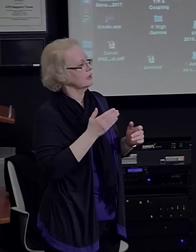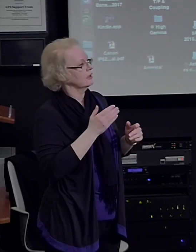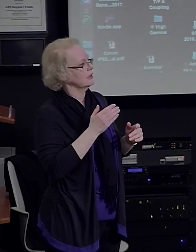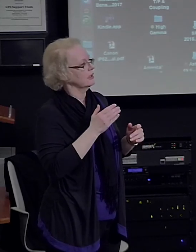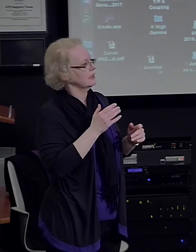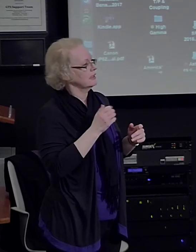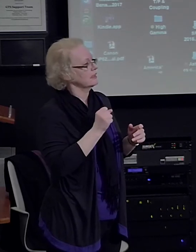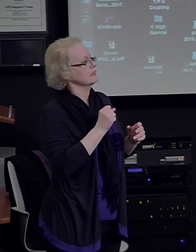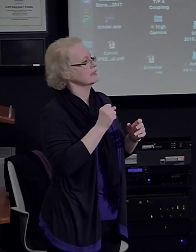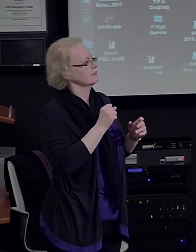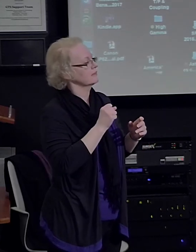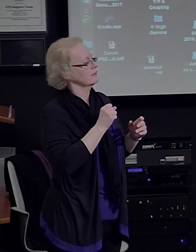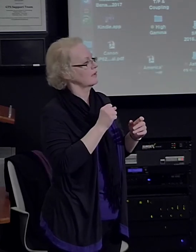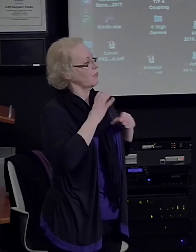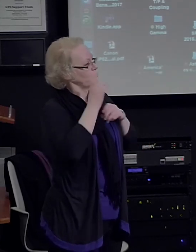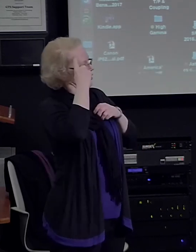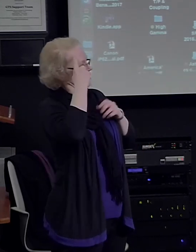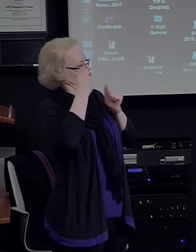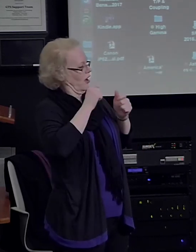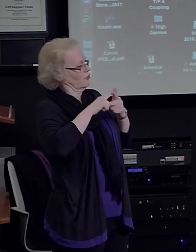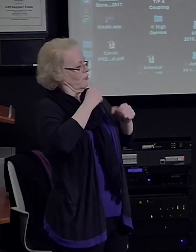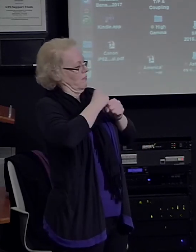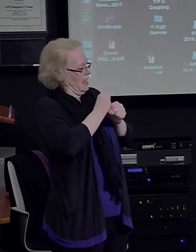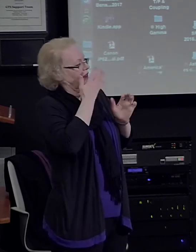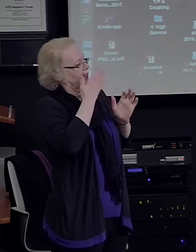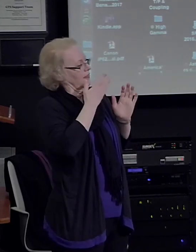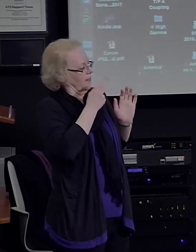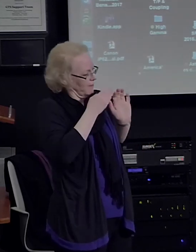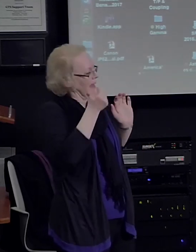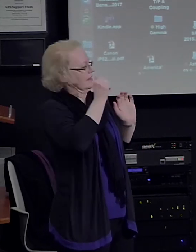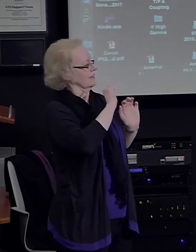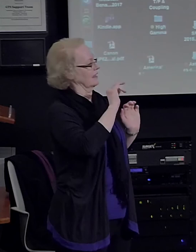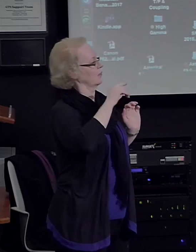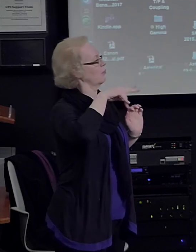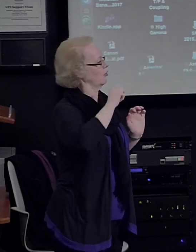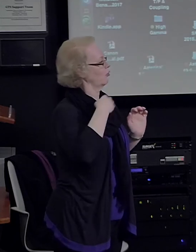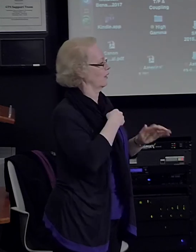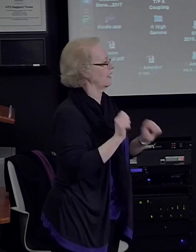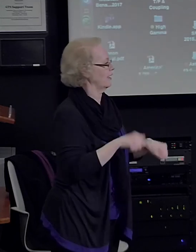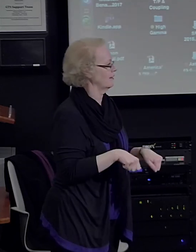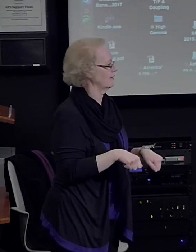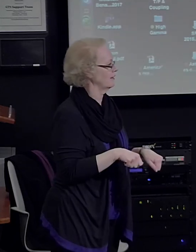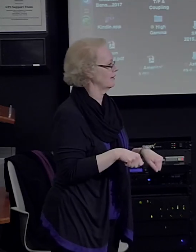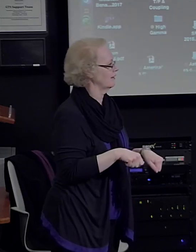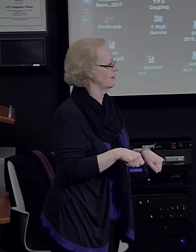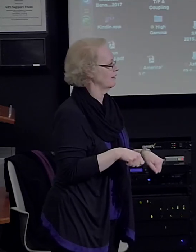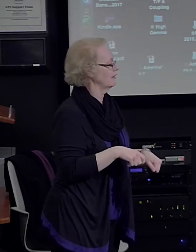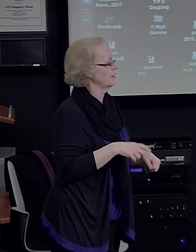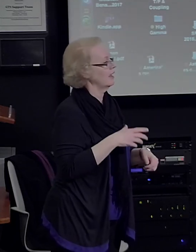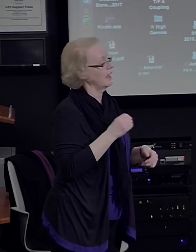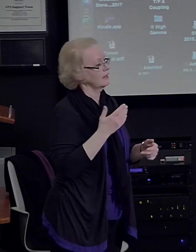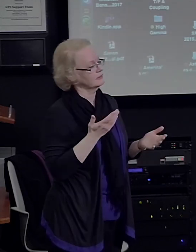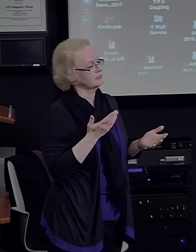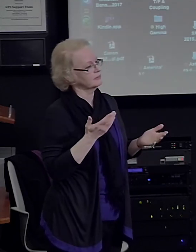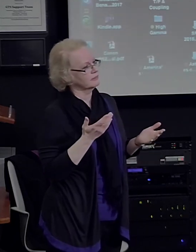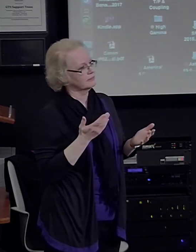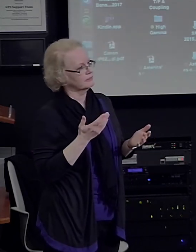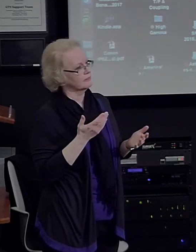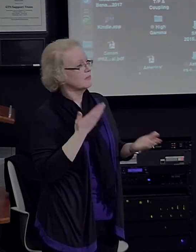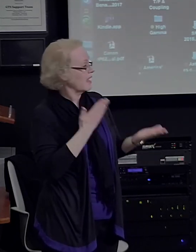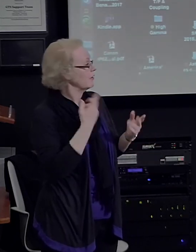best input that we can and as i talked to someone today i said you know it may be the case that in some